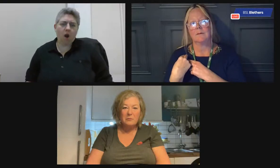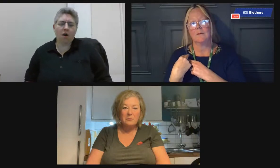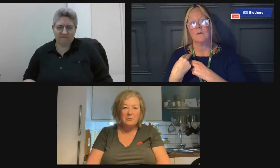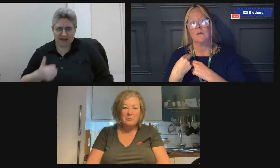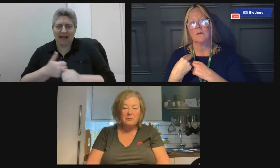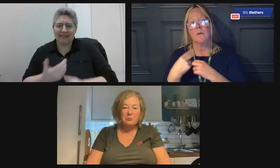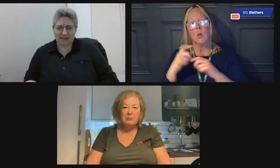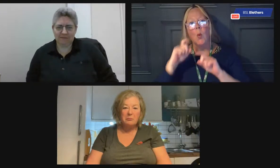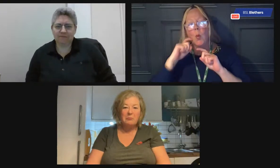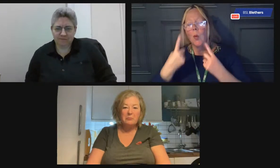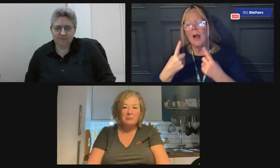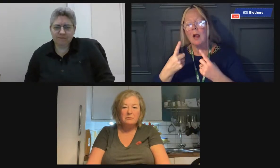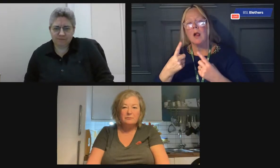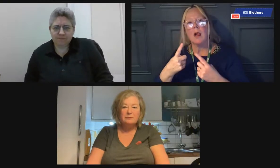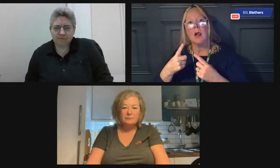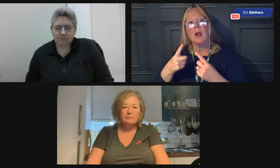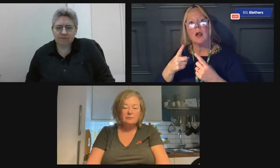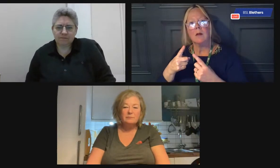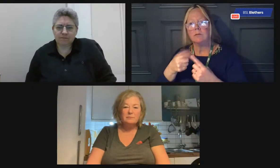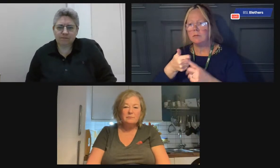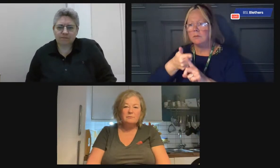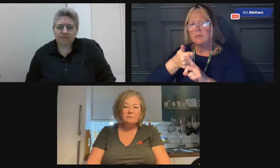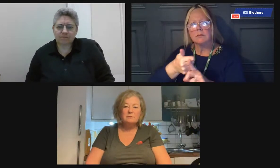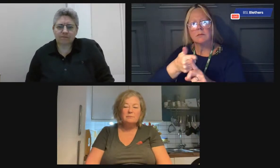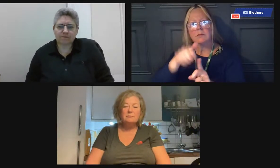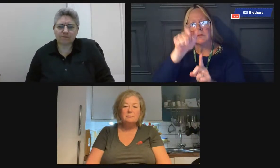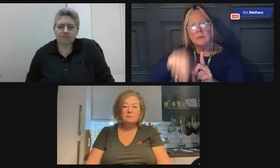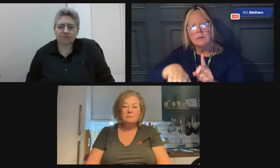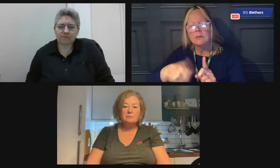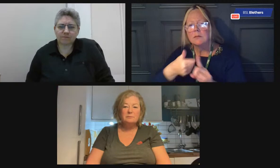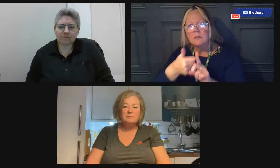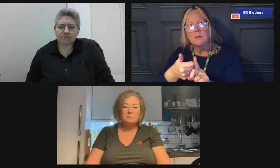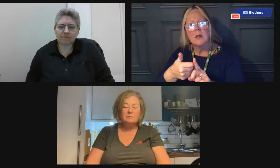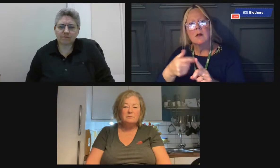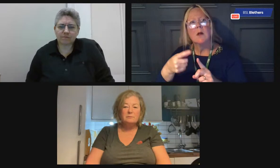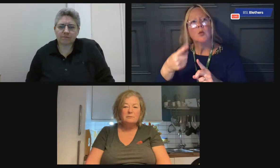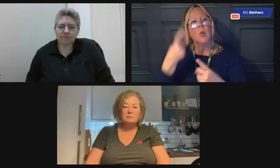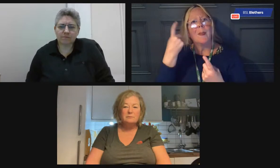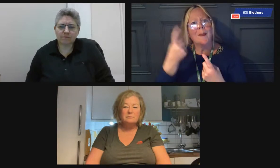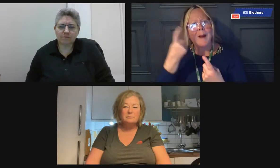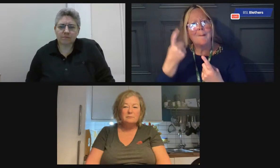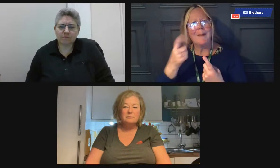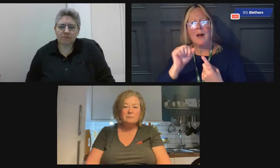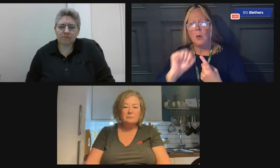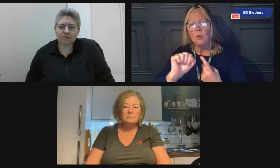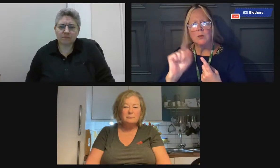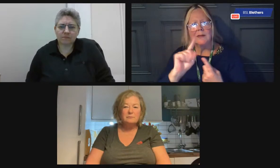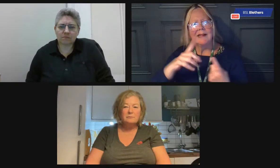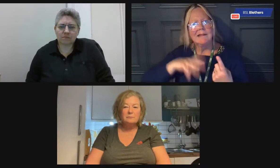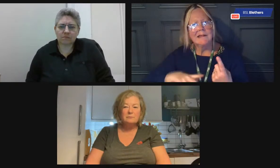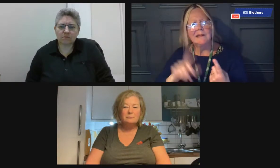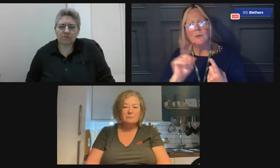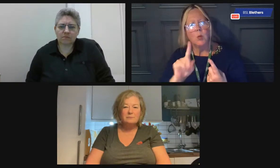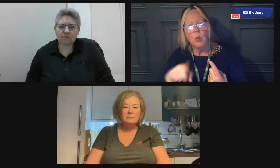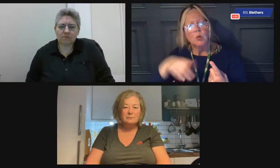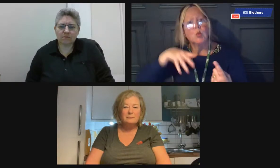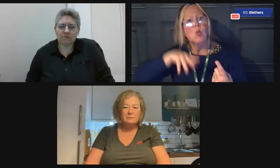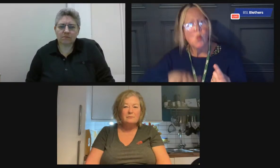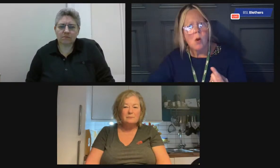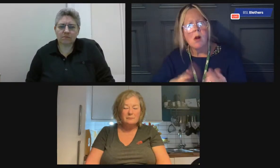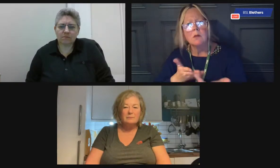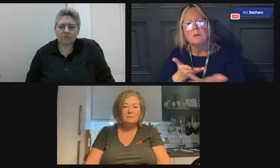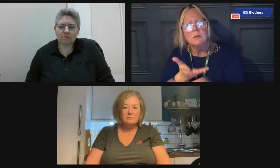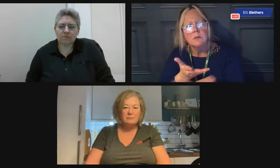Our advocacy officers will provide that kind of support to someone if